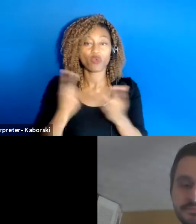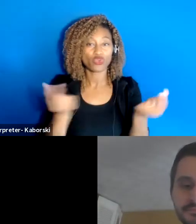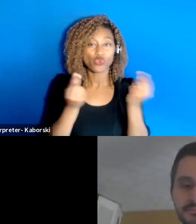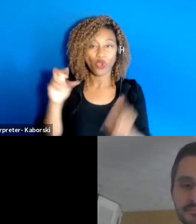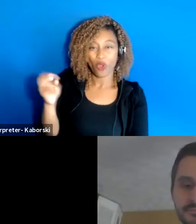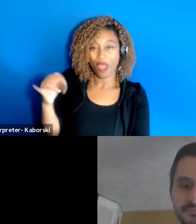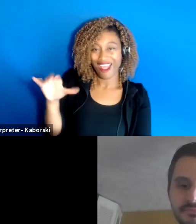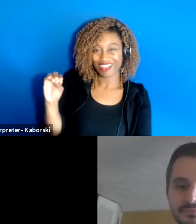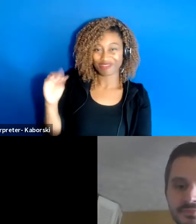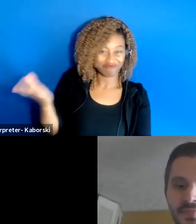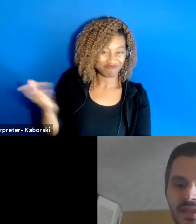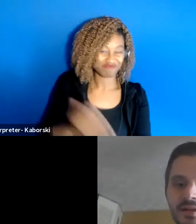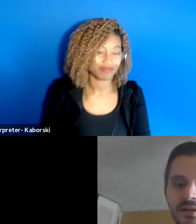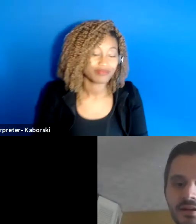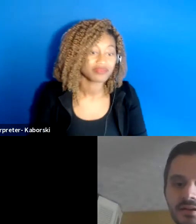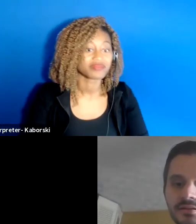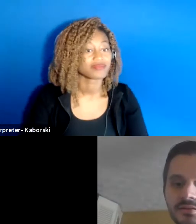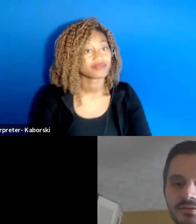Ohio.